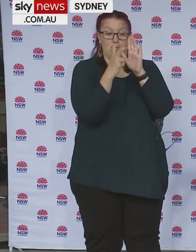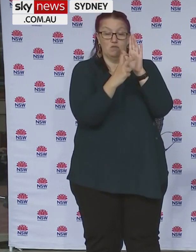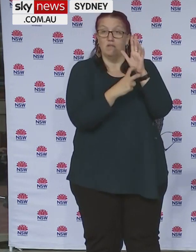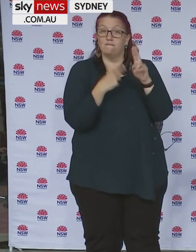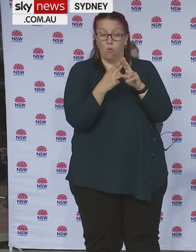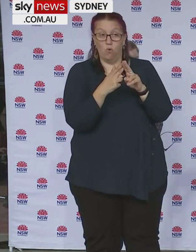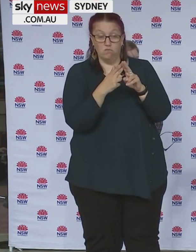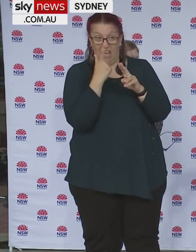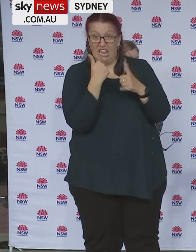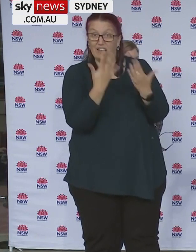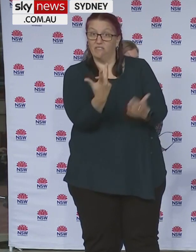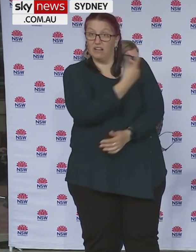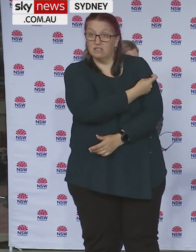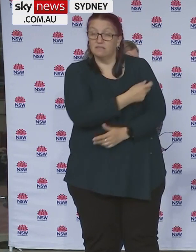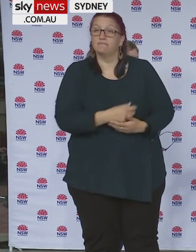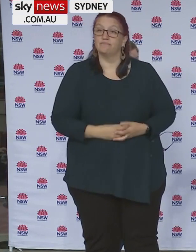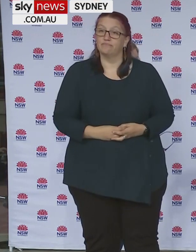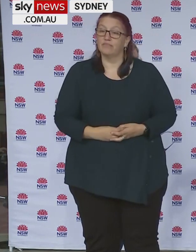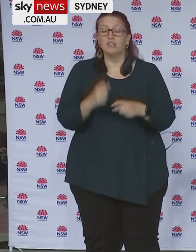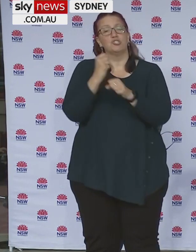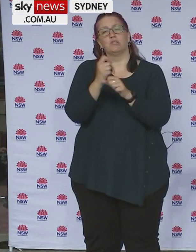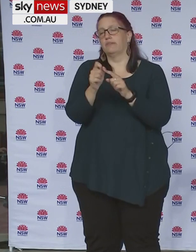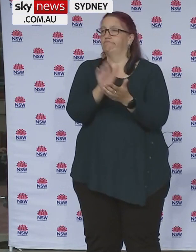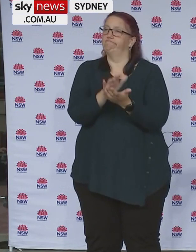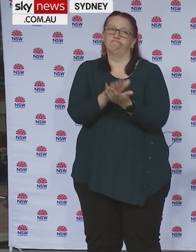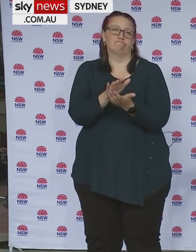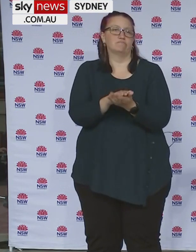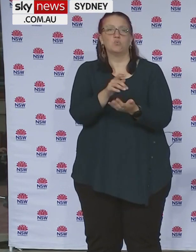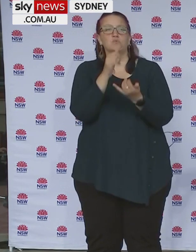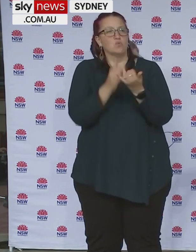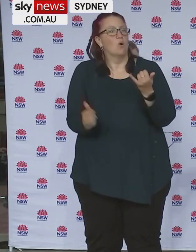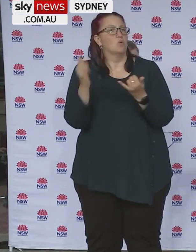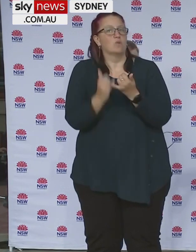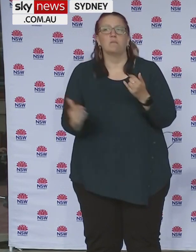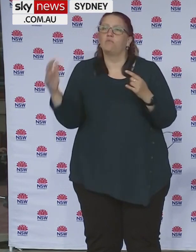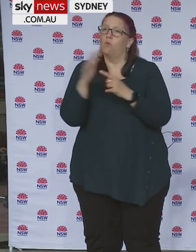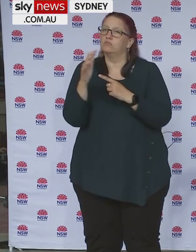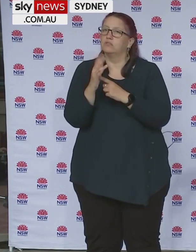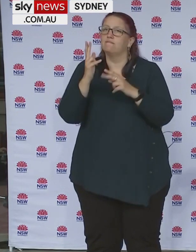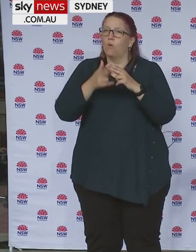mass vaccination or the mass vaccination rollout in New South Wales, and we're really keen to support their